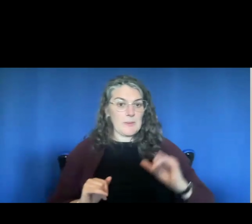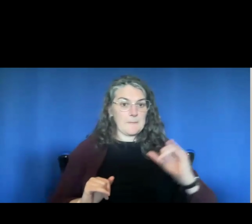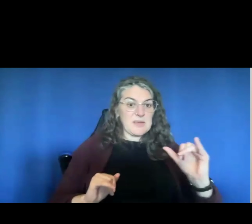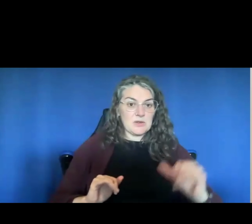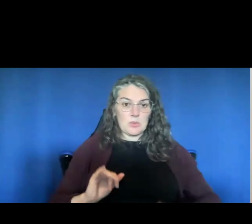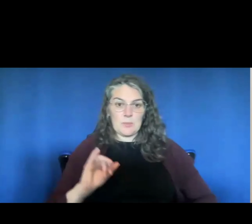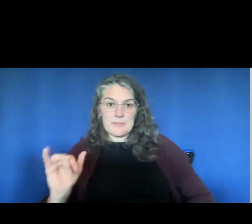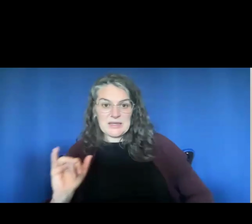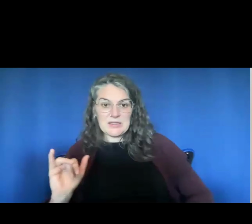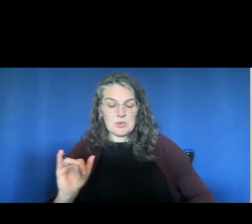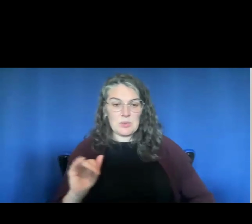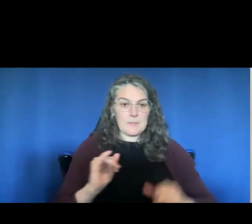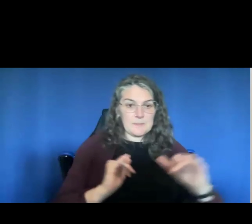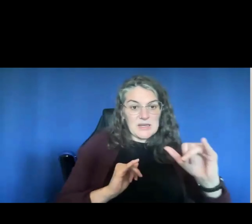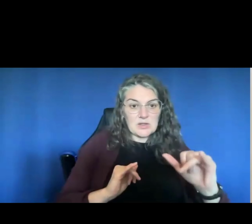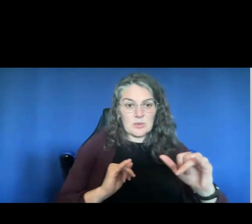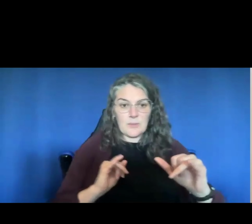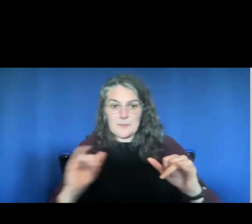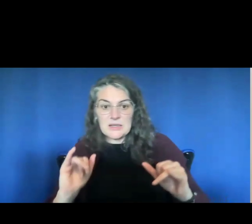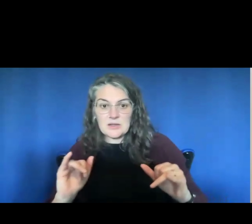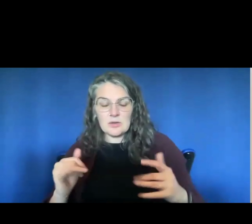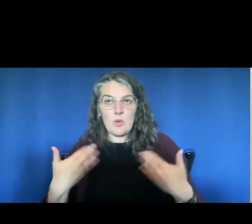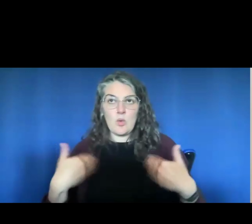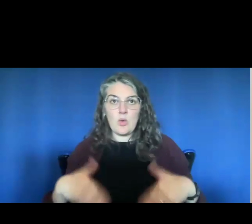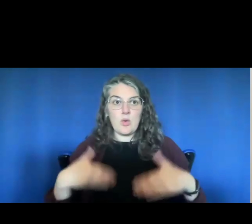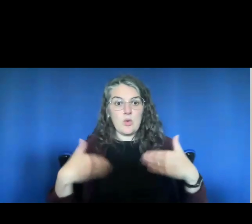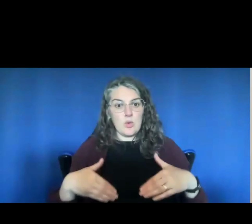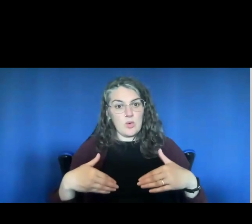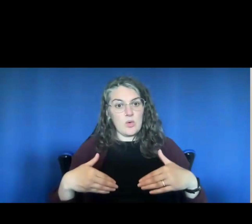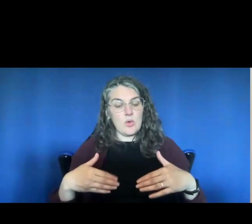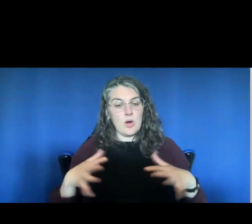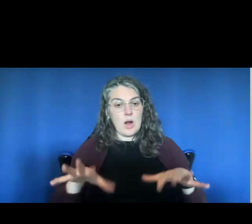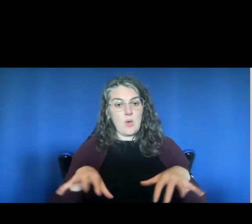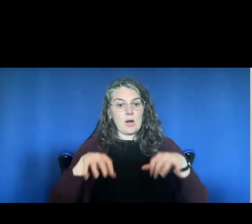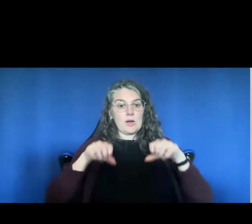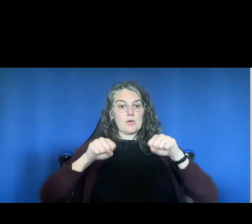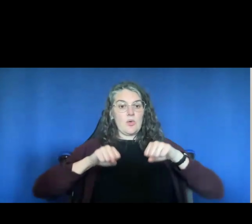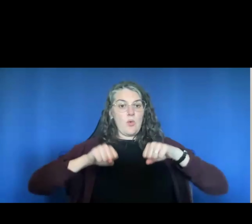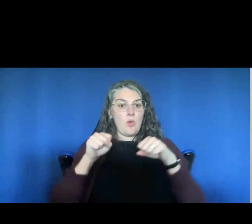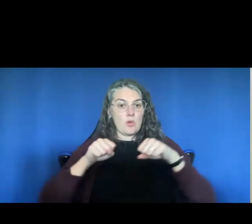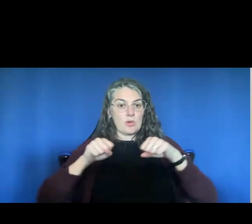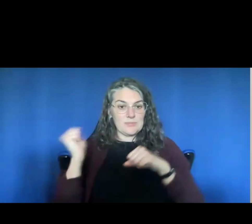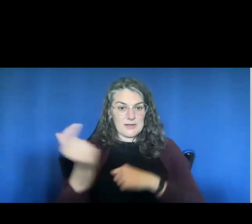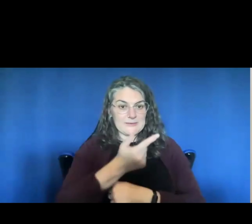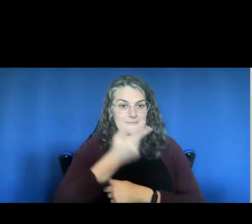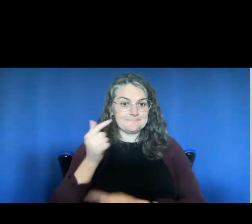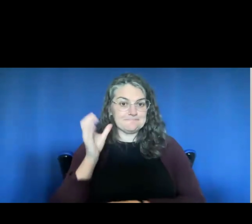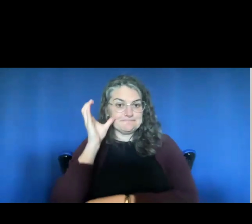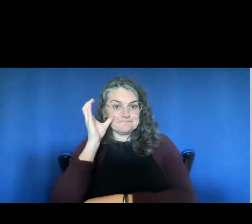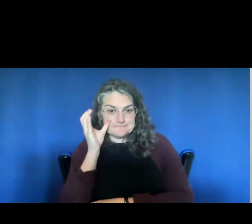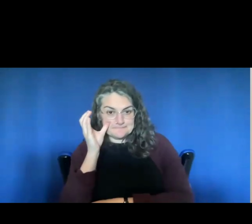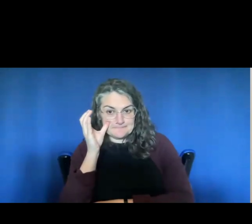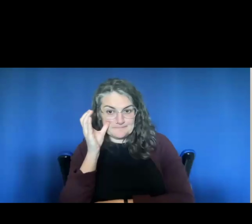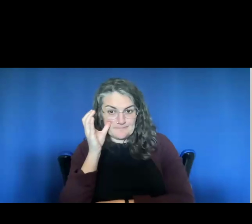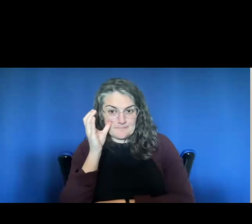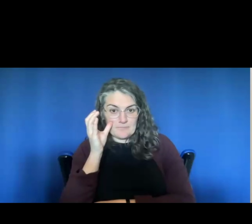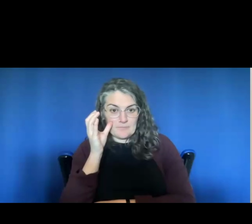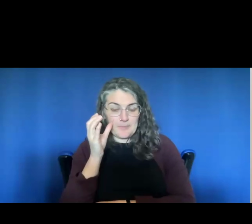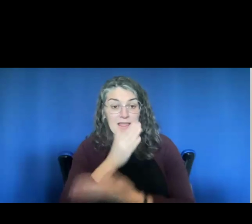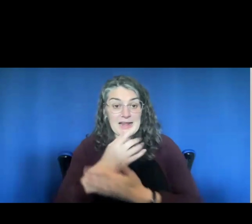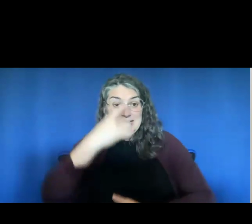I wanted to hold space for all of them. Hold space. I didn't think, and add